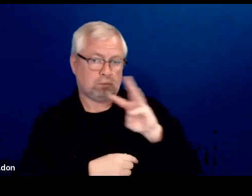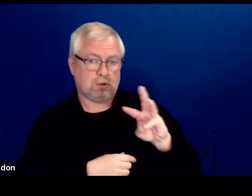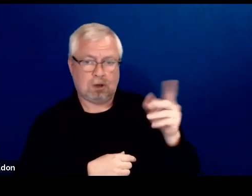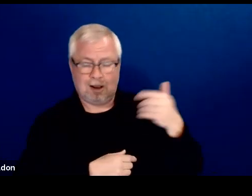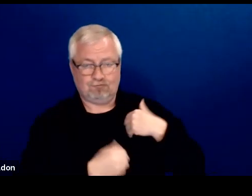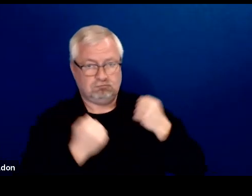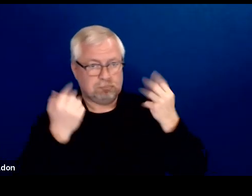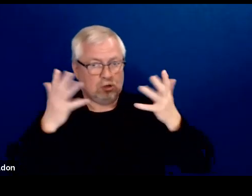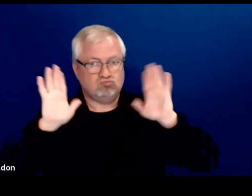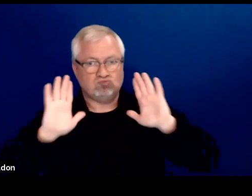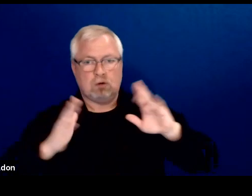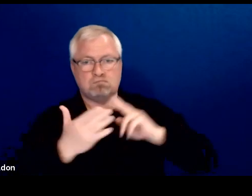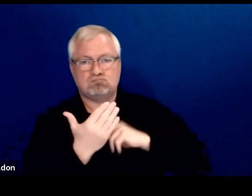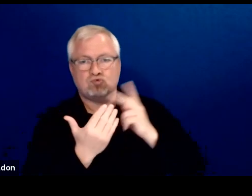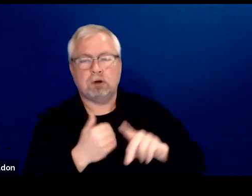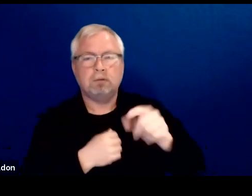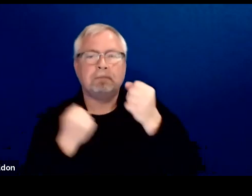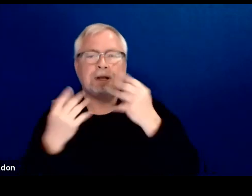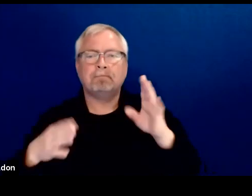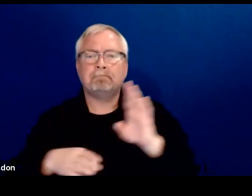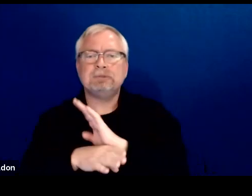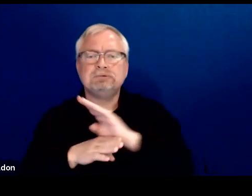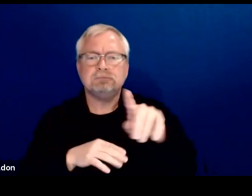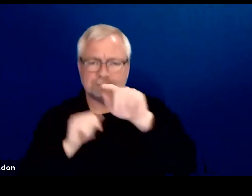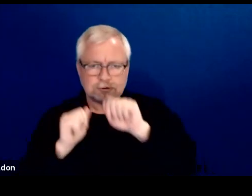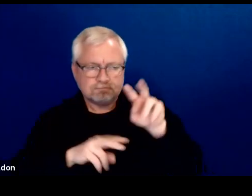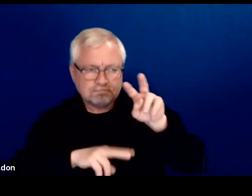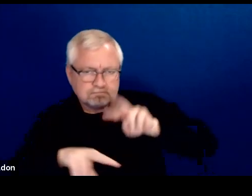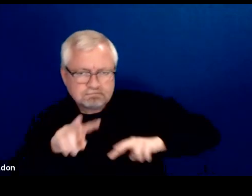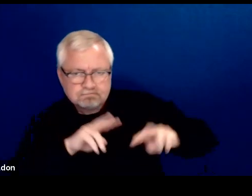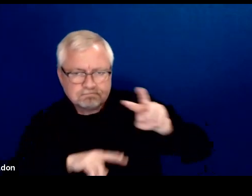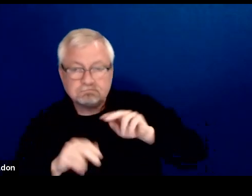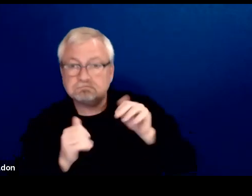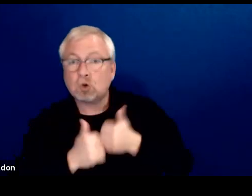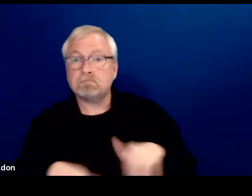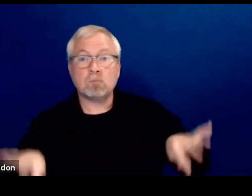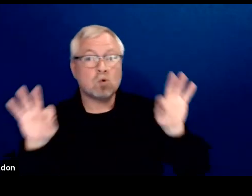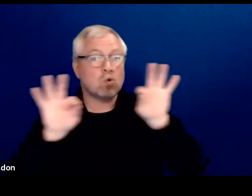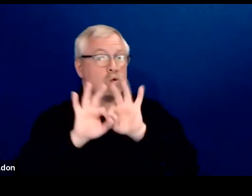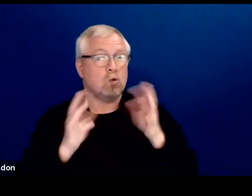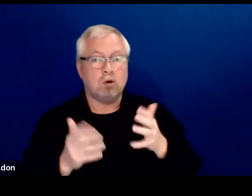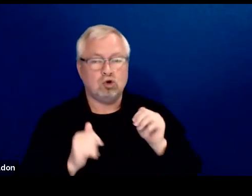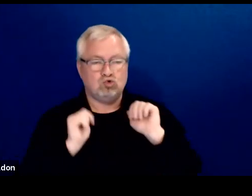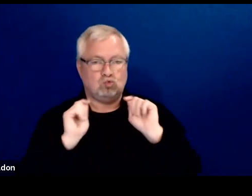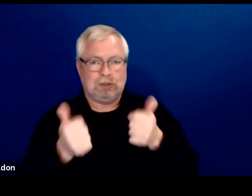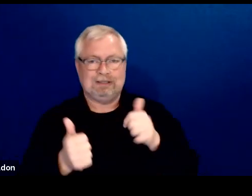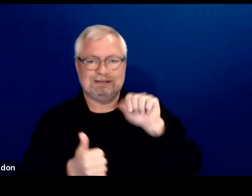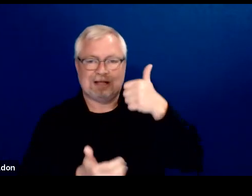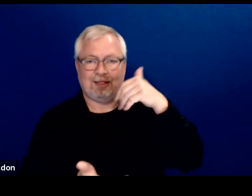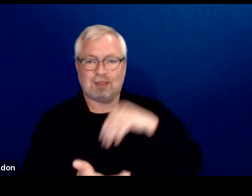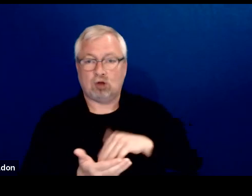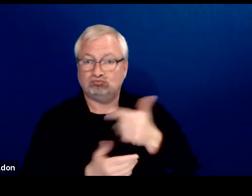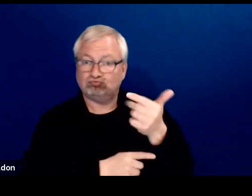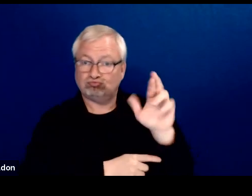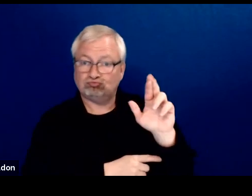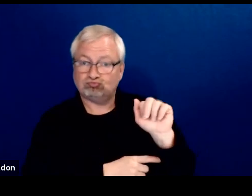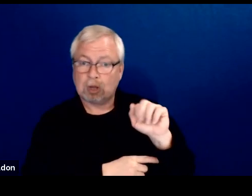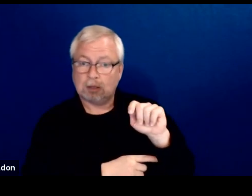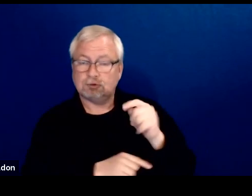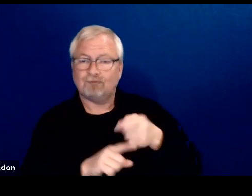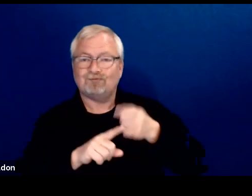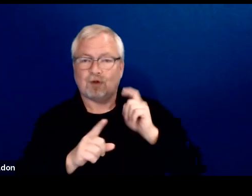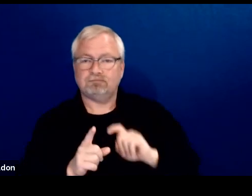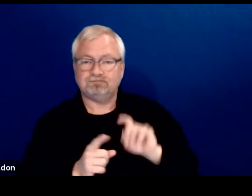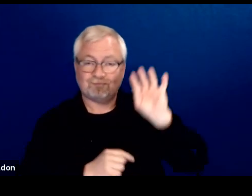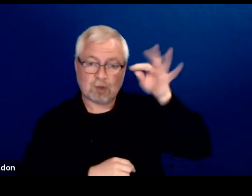one of the most important ones is a quick $10,000 grant that you can get from the federal government within about 2 days if you apply. We suggest